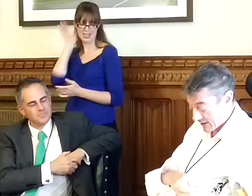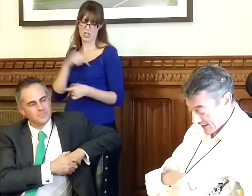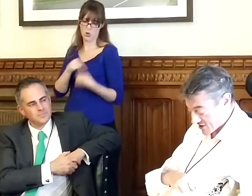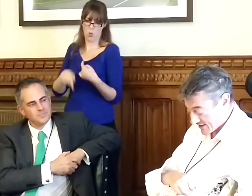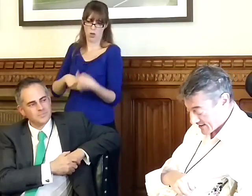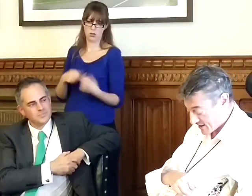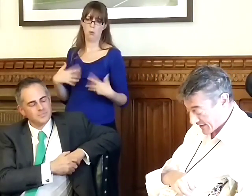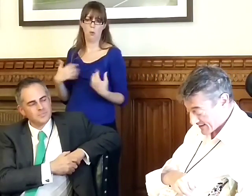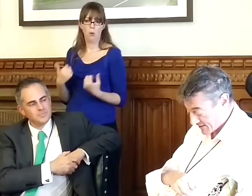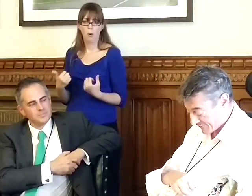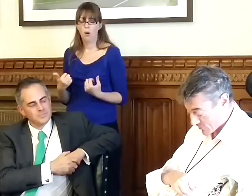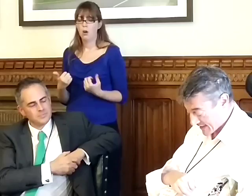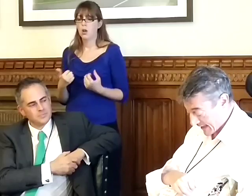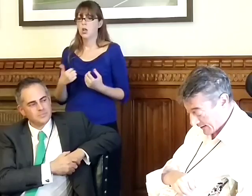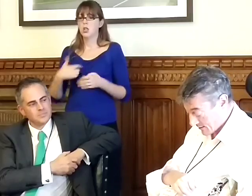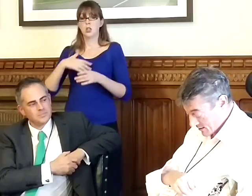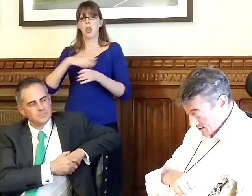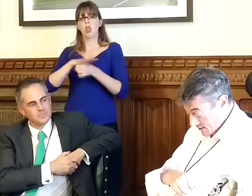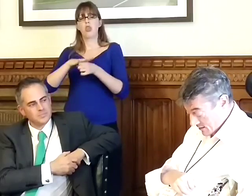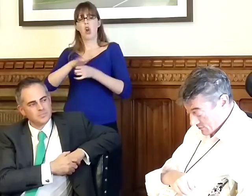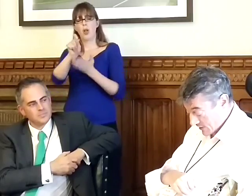with the local elections in